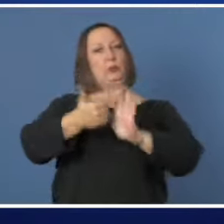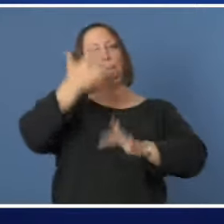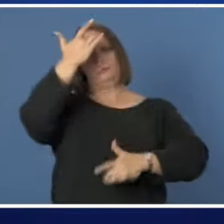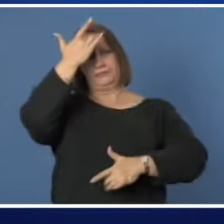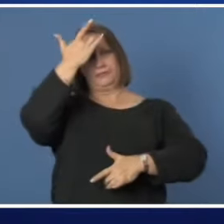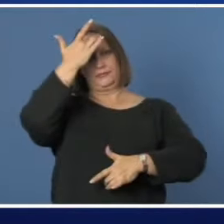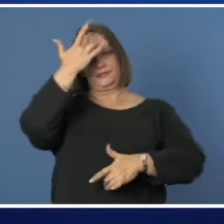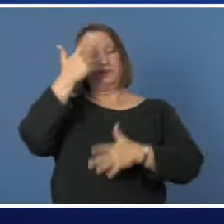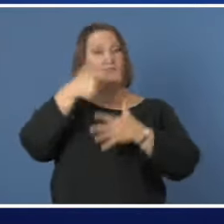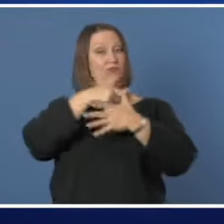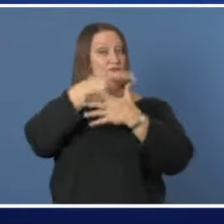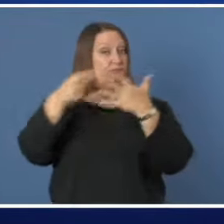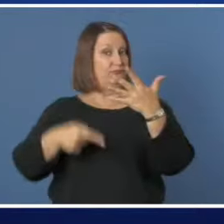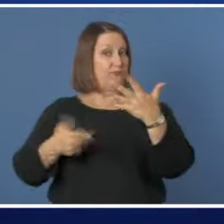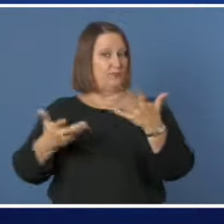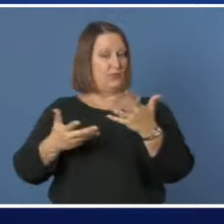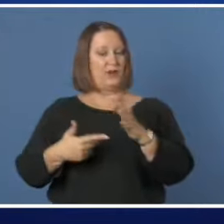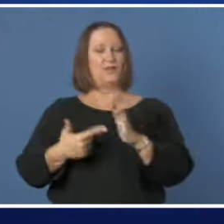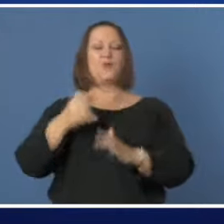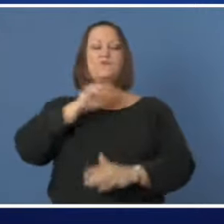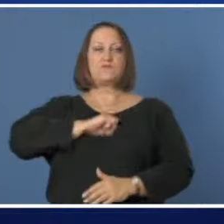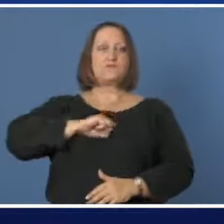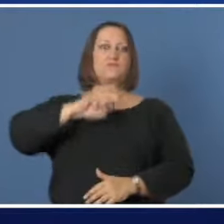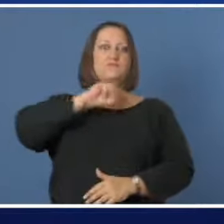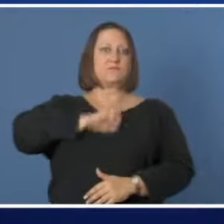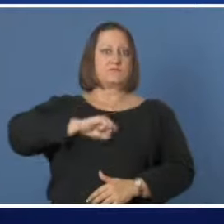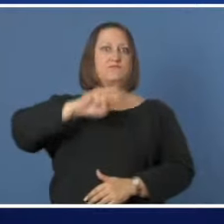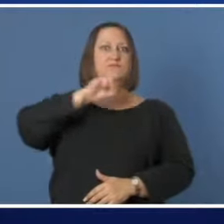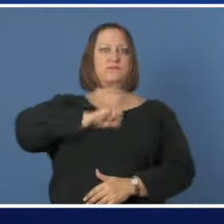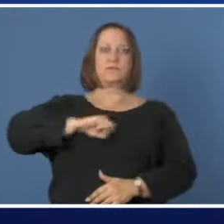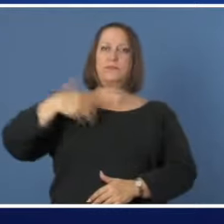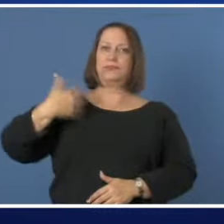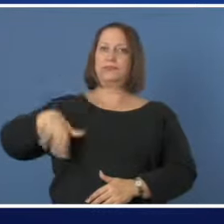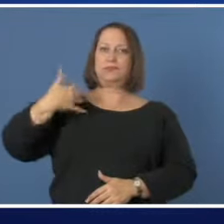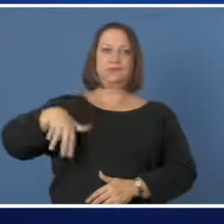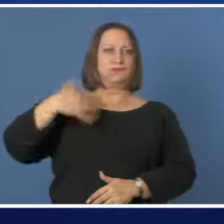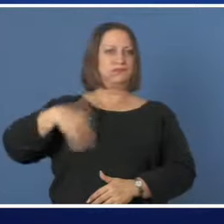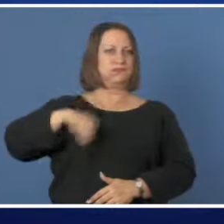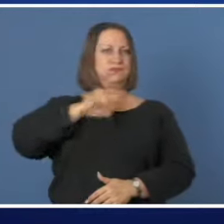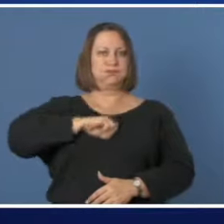They include severe cough